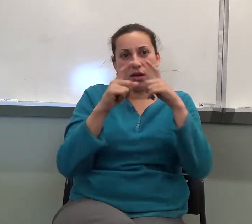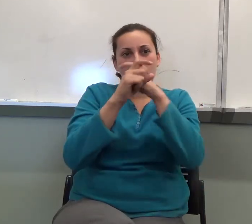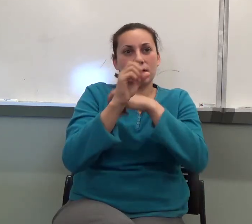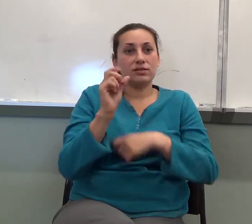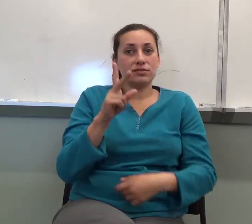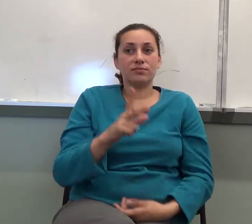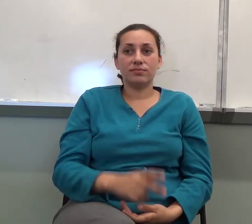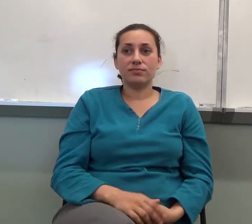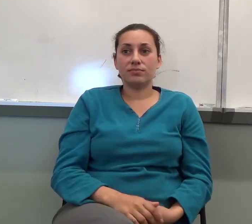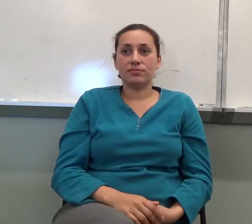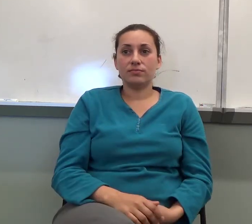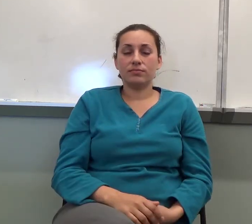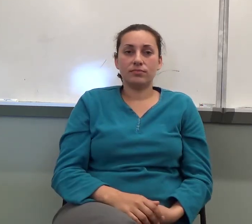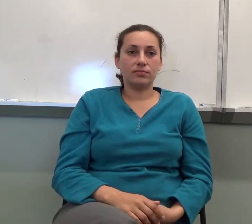divided by 4.